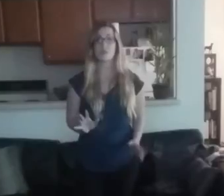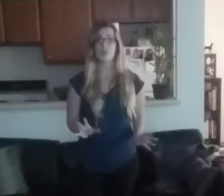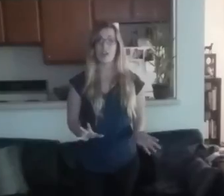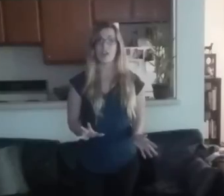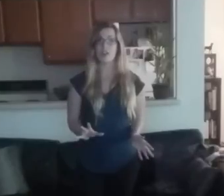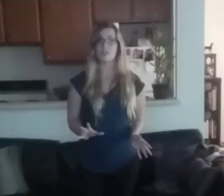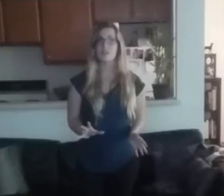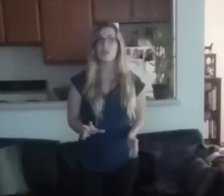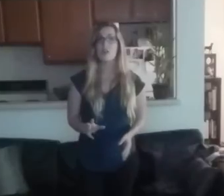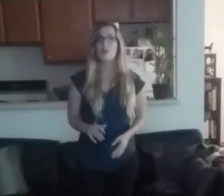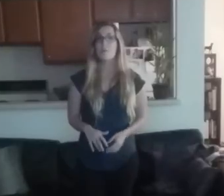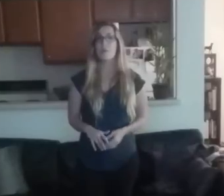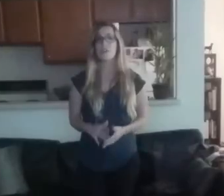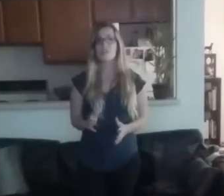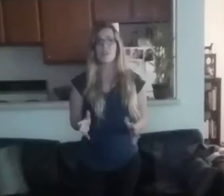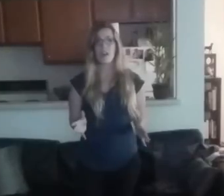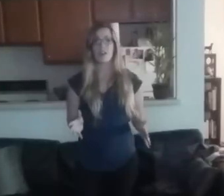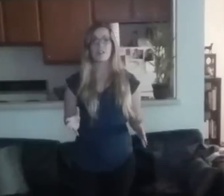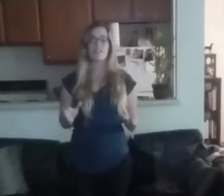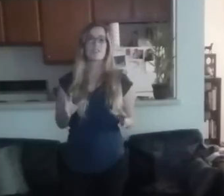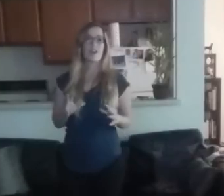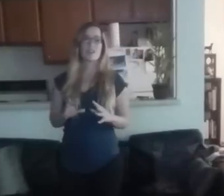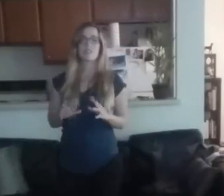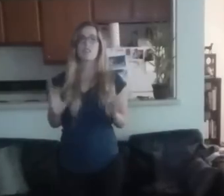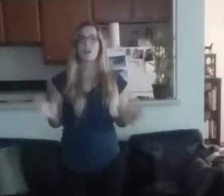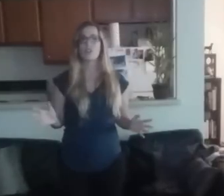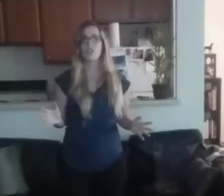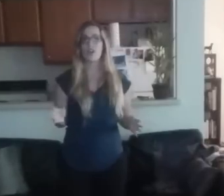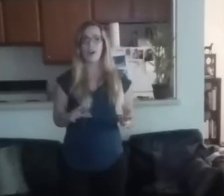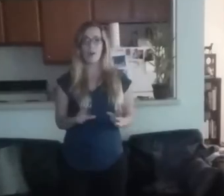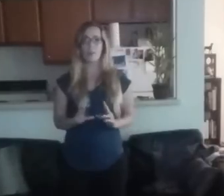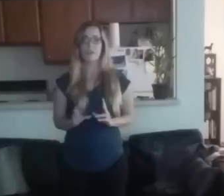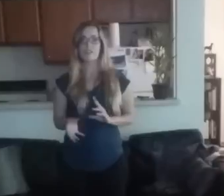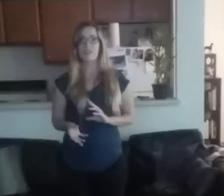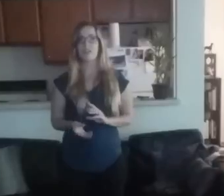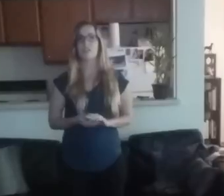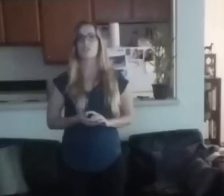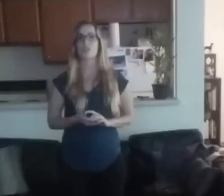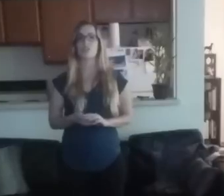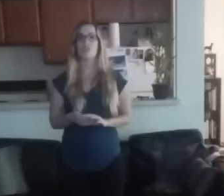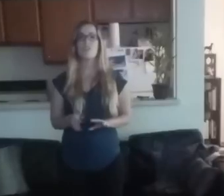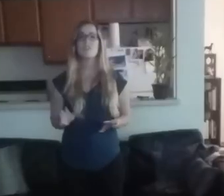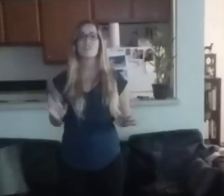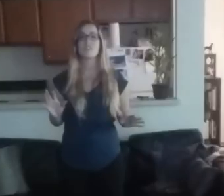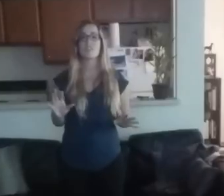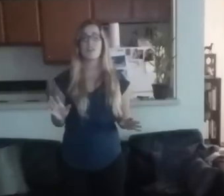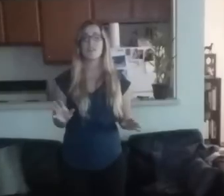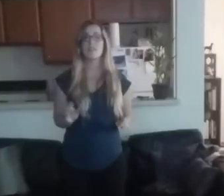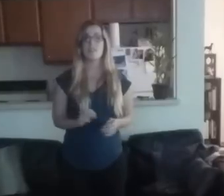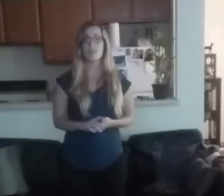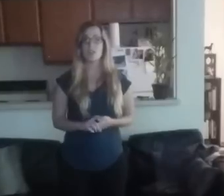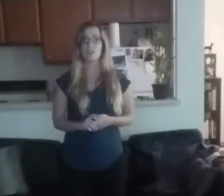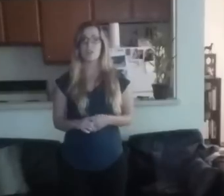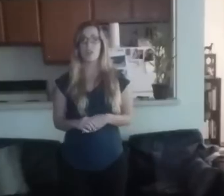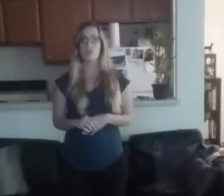your neck has. Because the neck has such a complex, delicate structure, even the slightest deviation in your